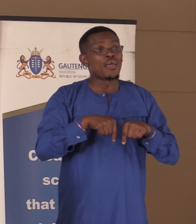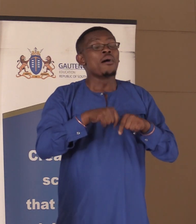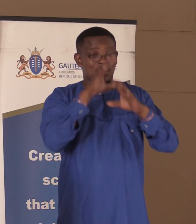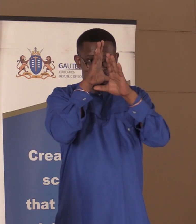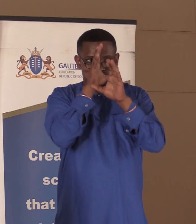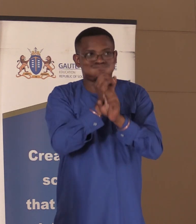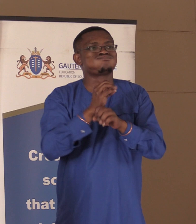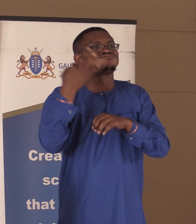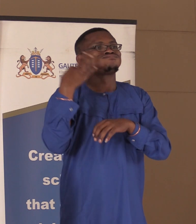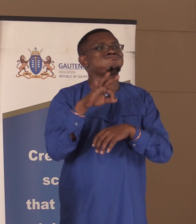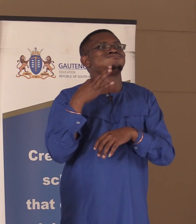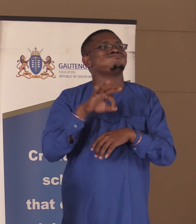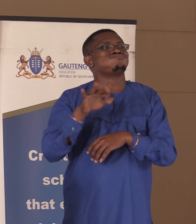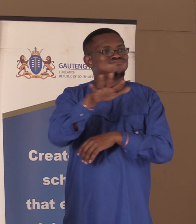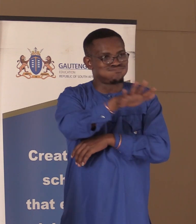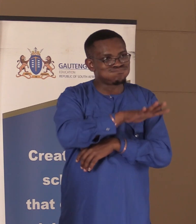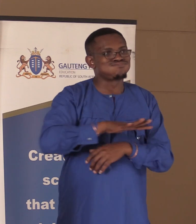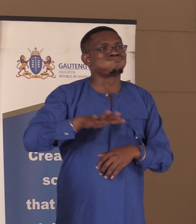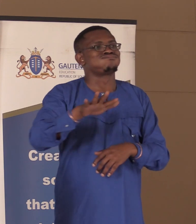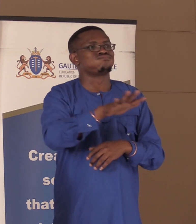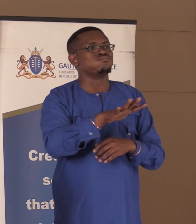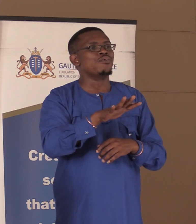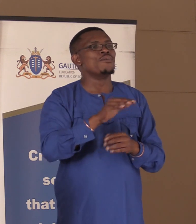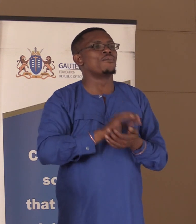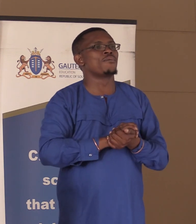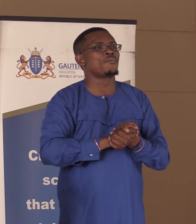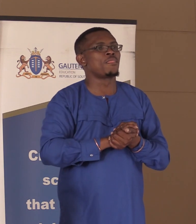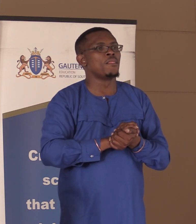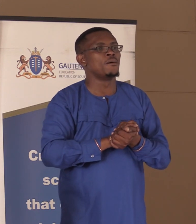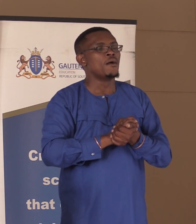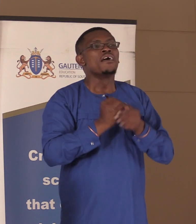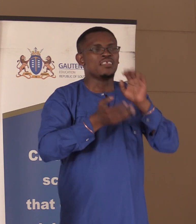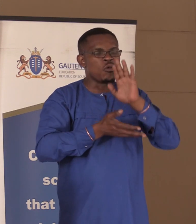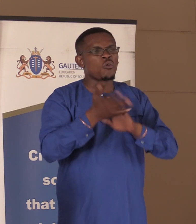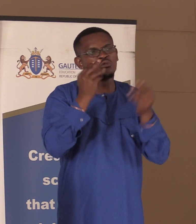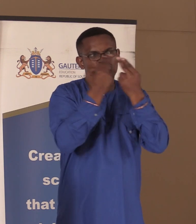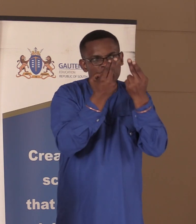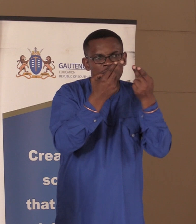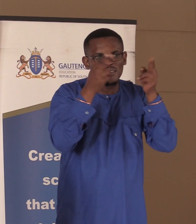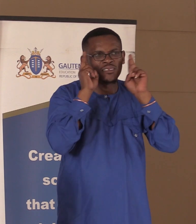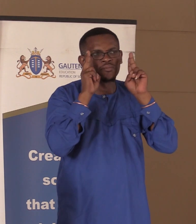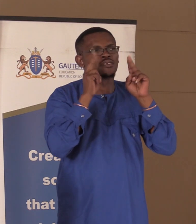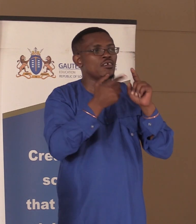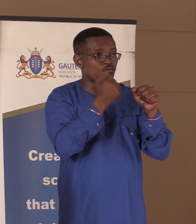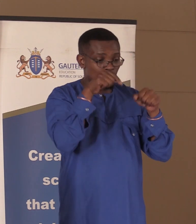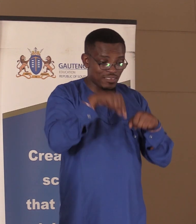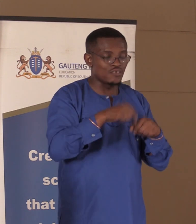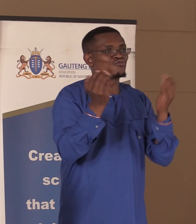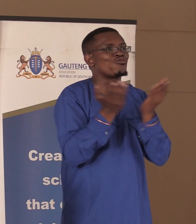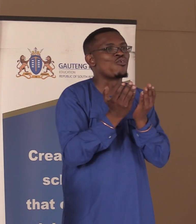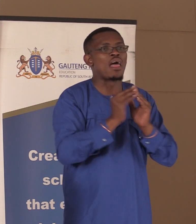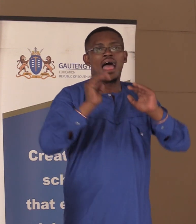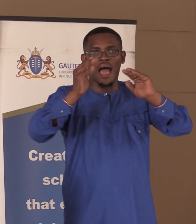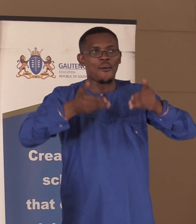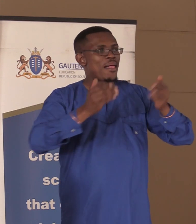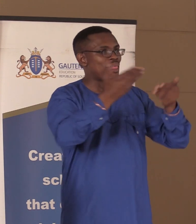mo, ibile, batoya, kodi university from this school. I welcome